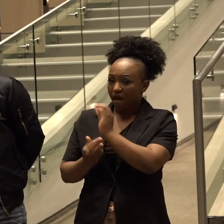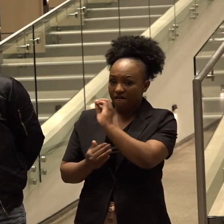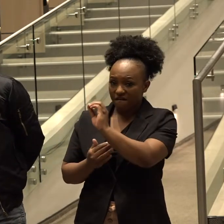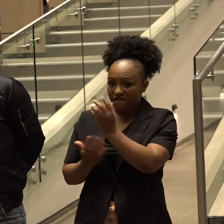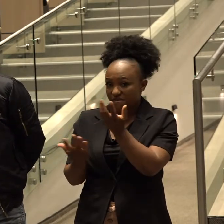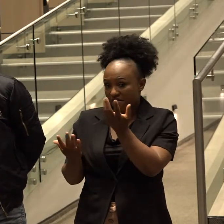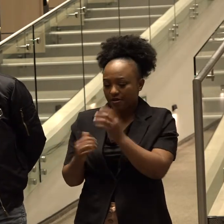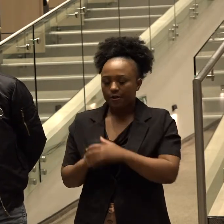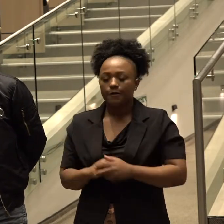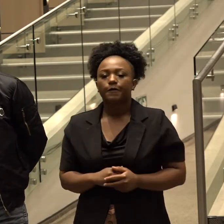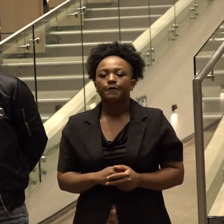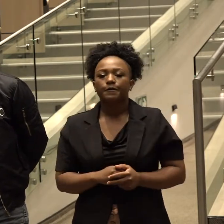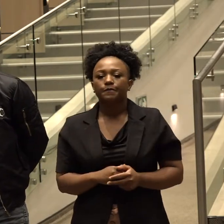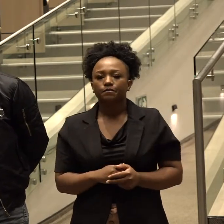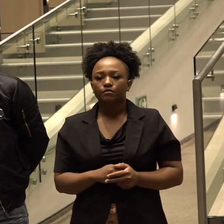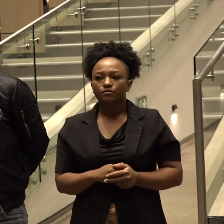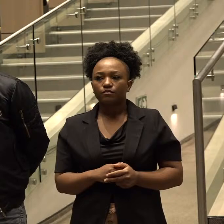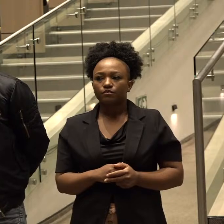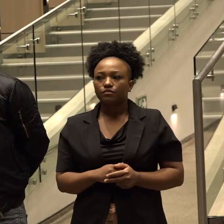so